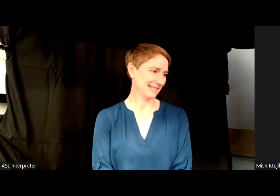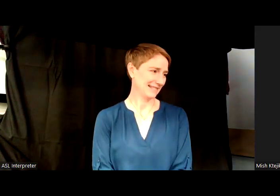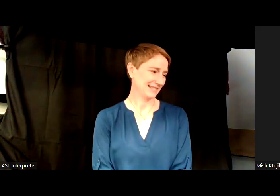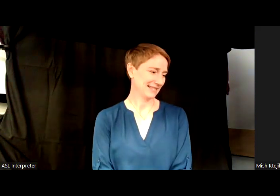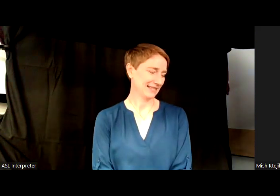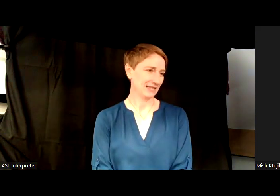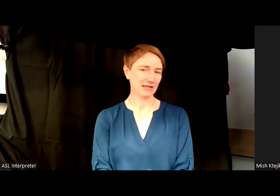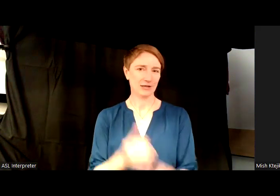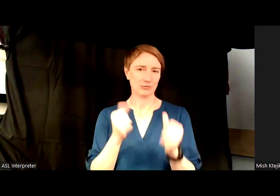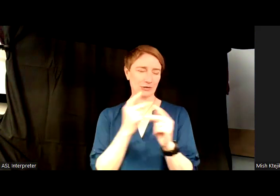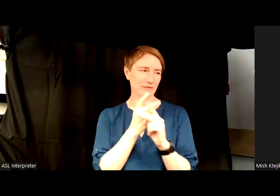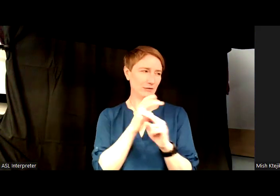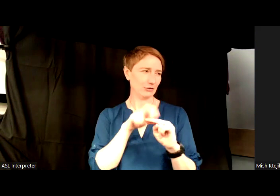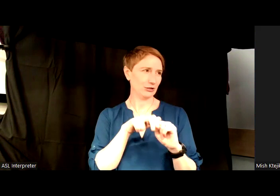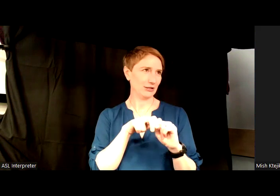Bring the chair over.